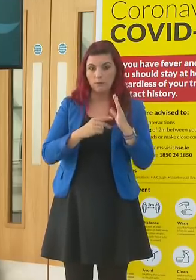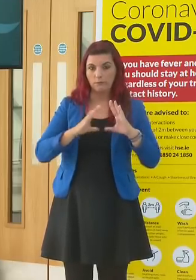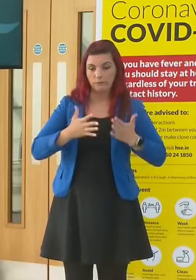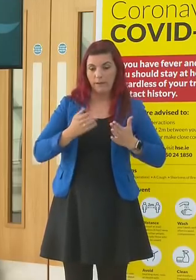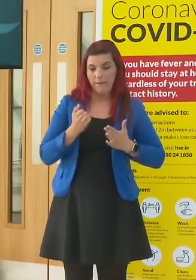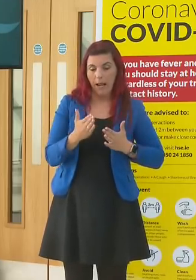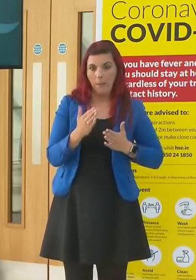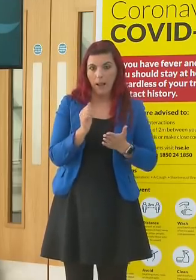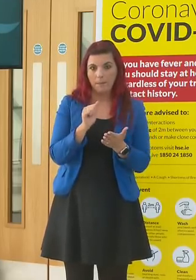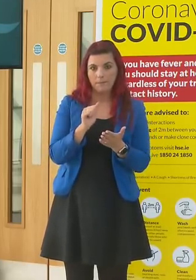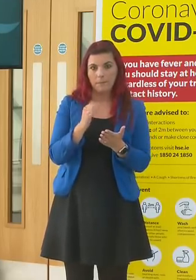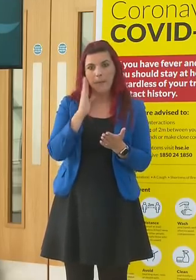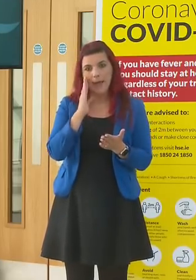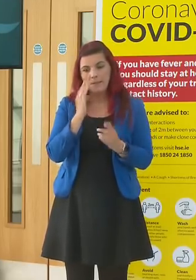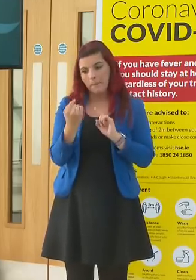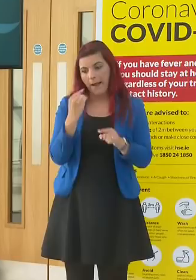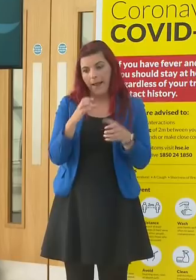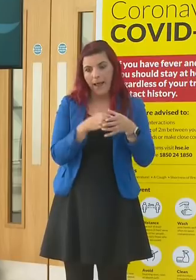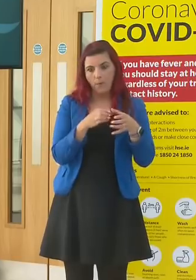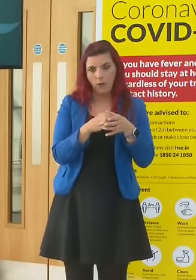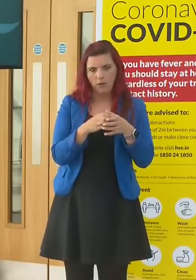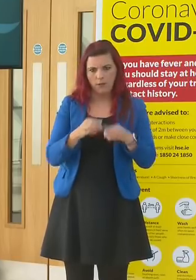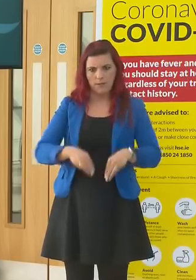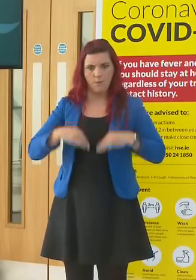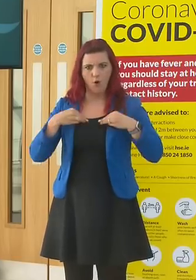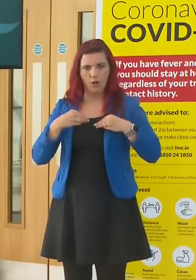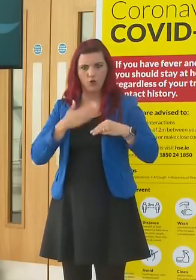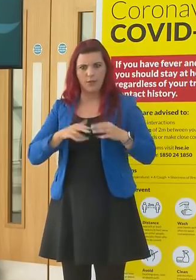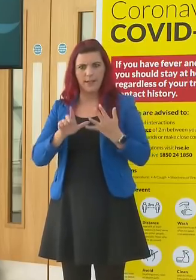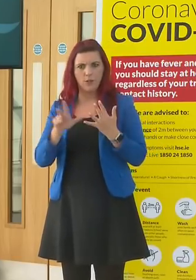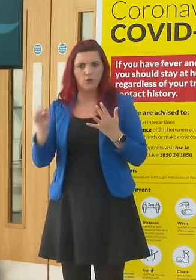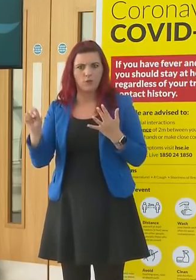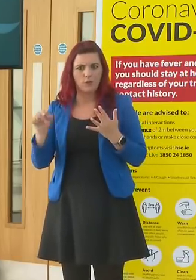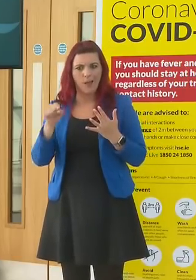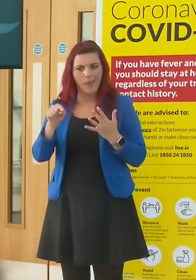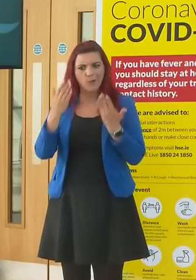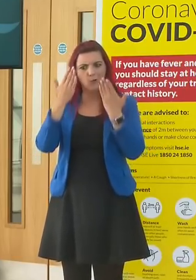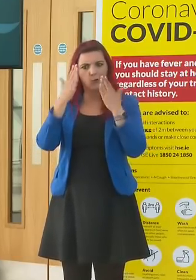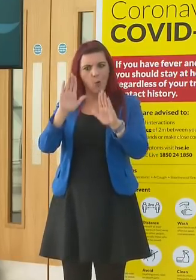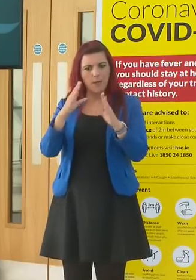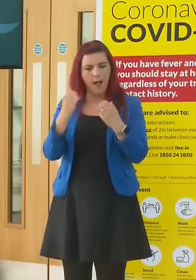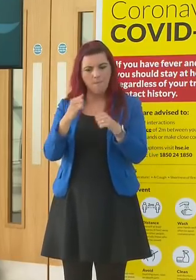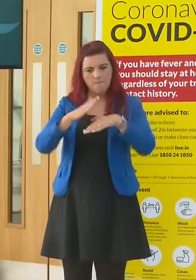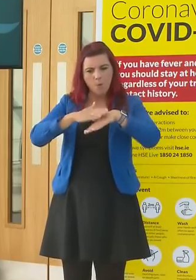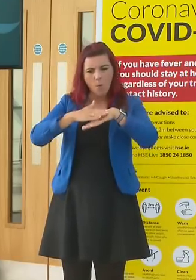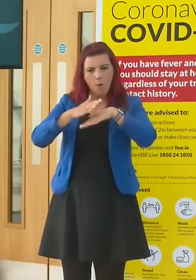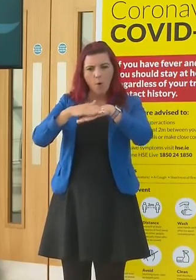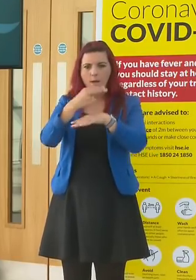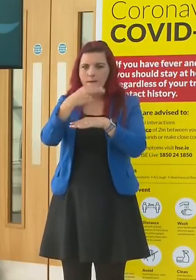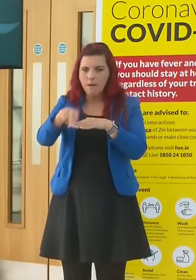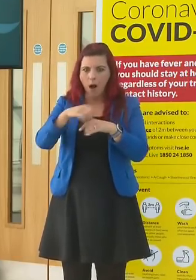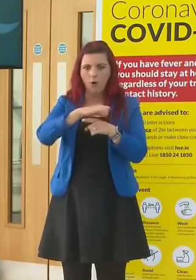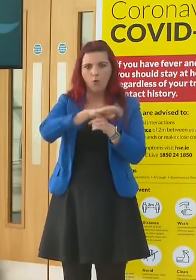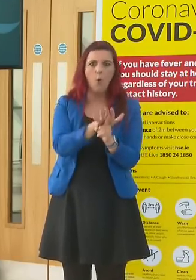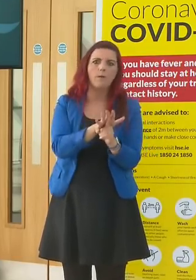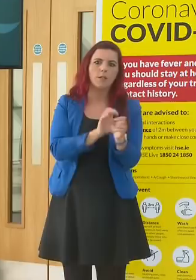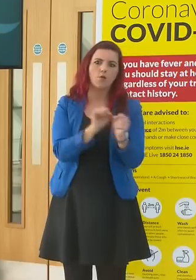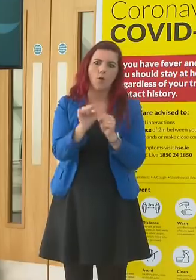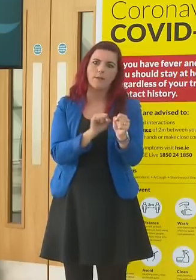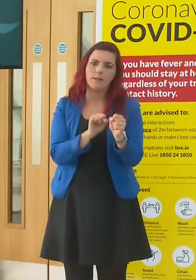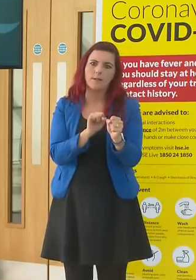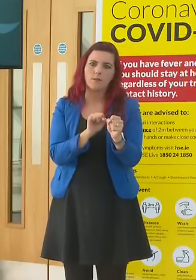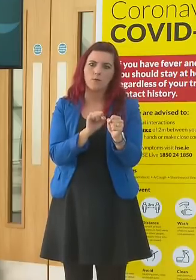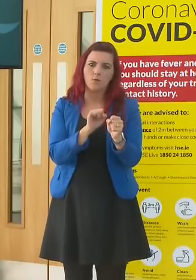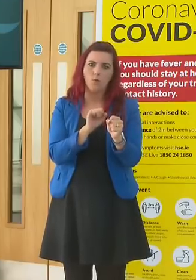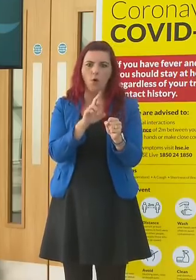about over 800 this morning. And that does indeed demonstrate an increasing level of non-COVID services and the demand